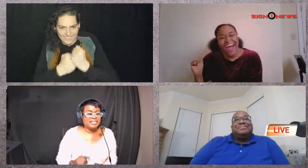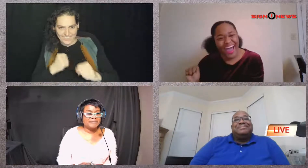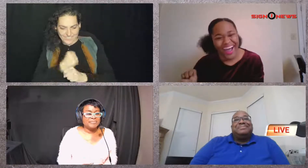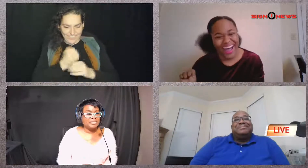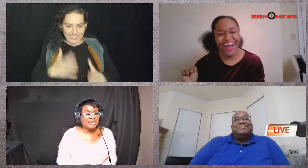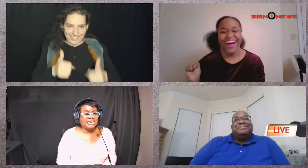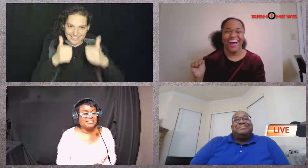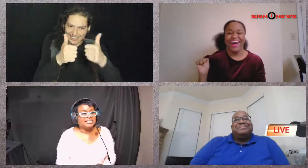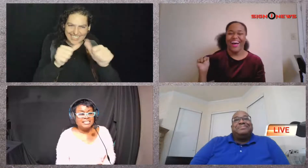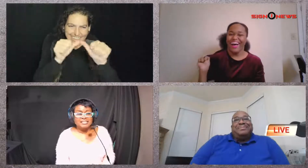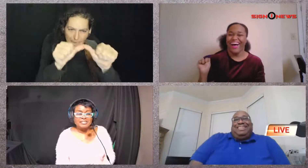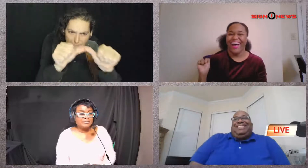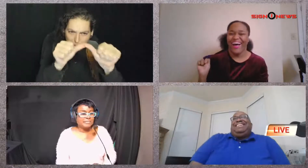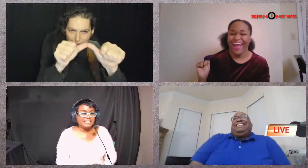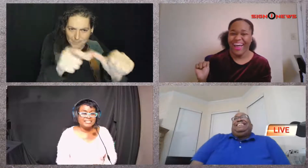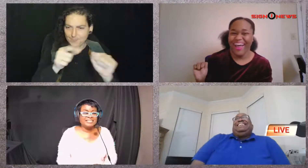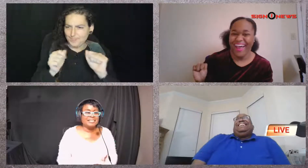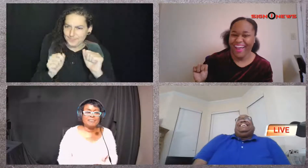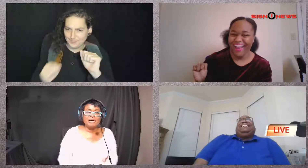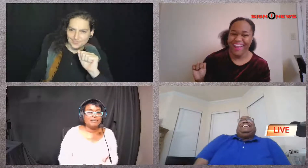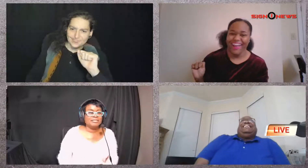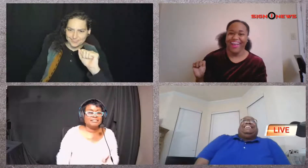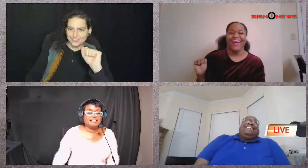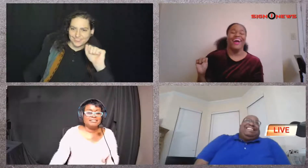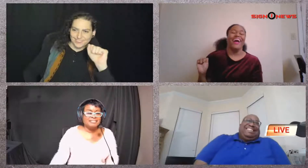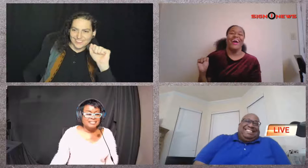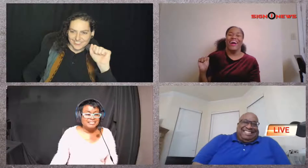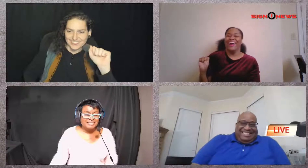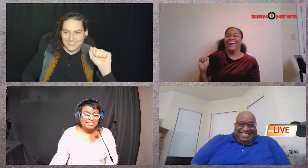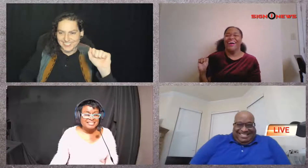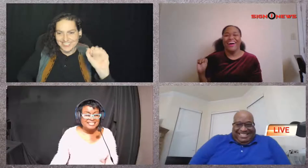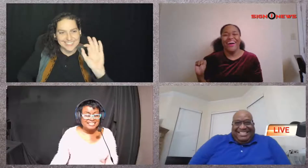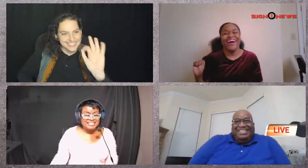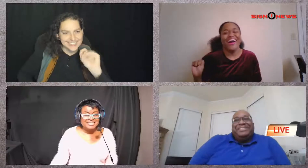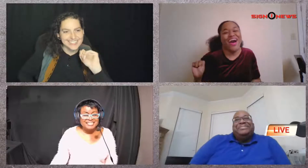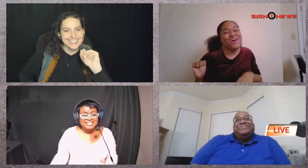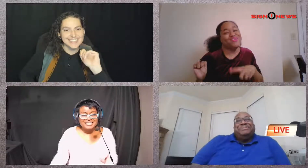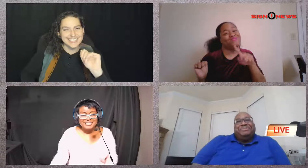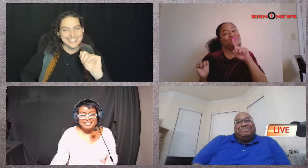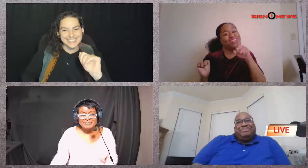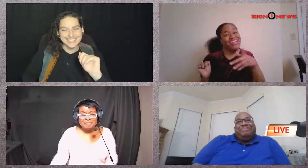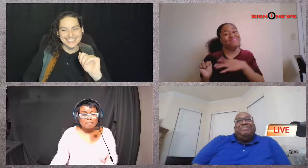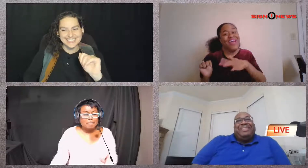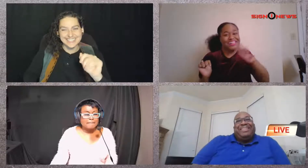I know you got that from your dad. He's such a fighter. Keep going.